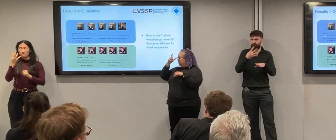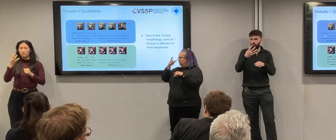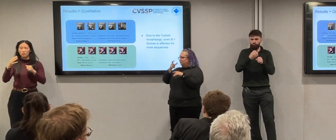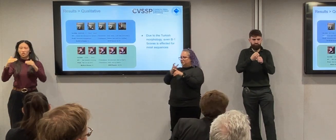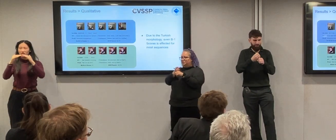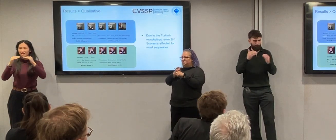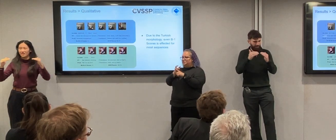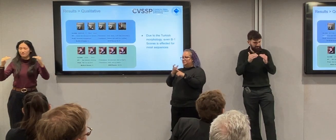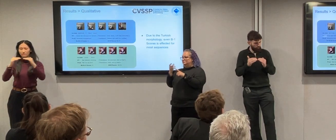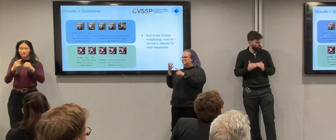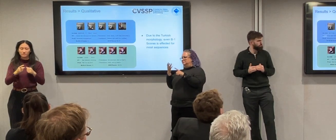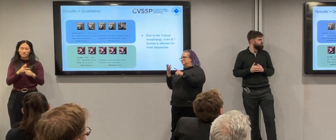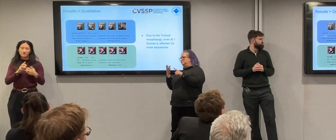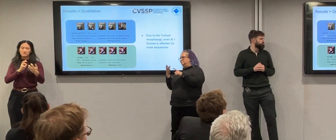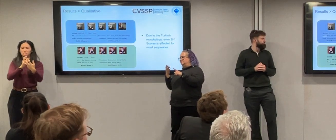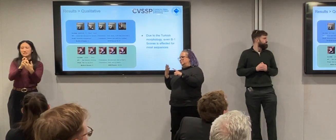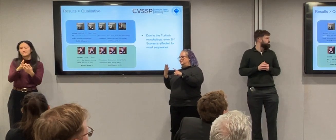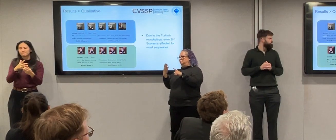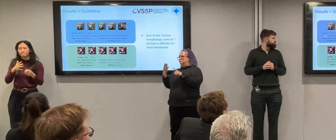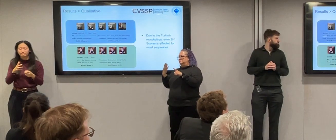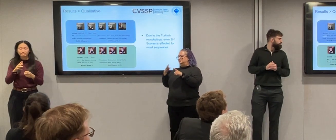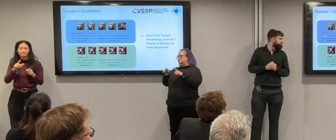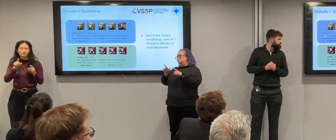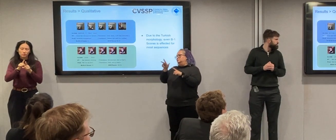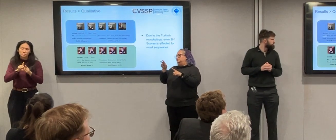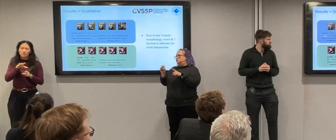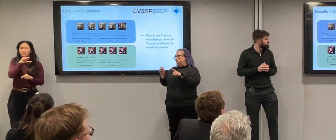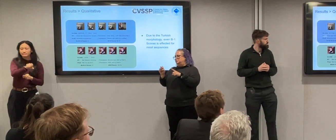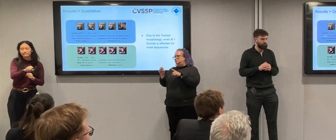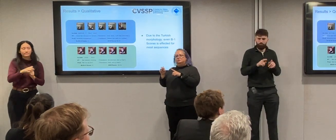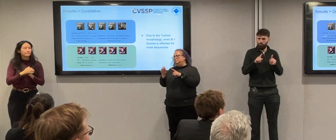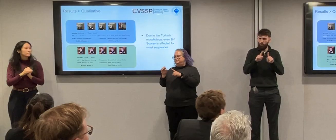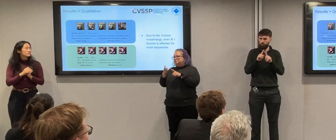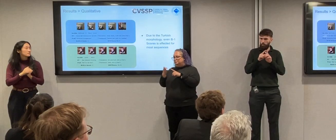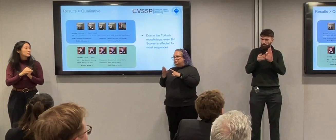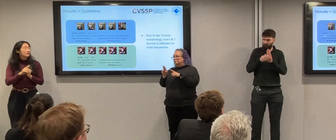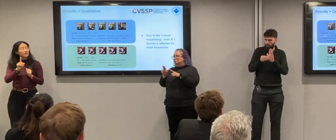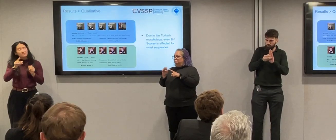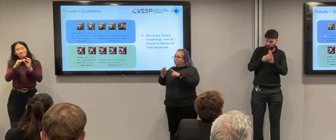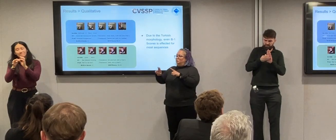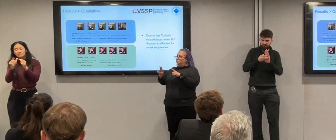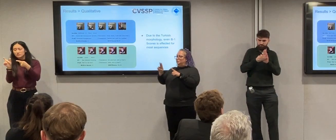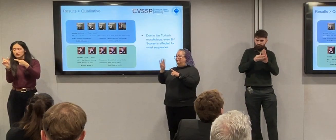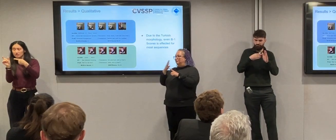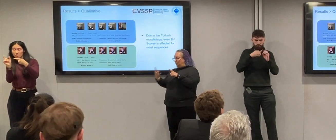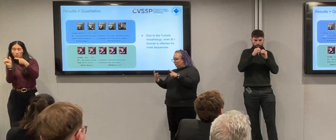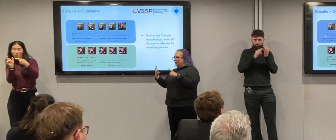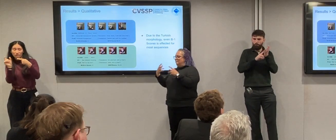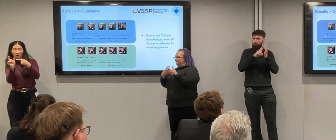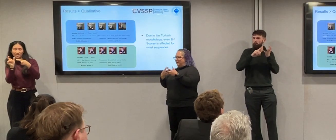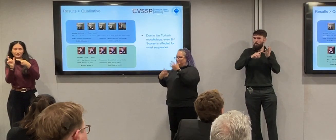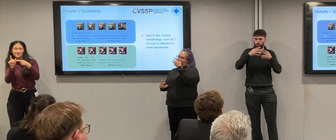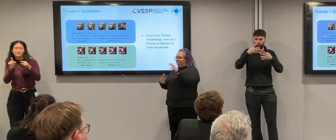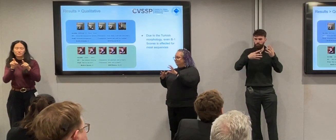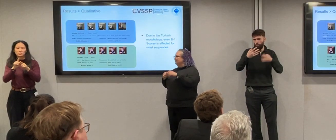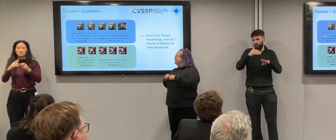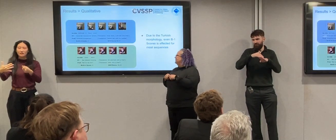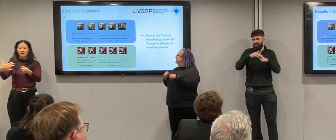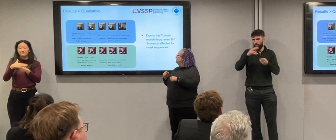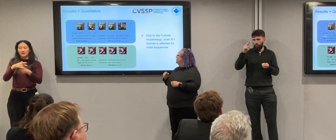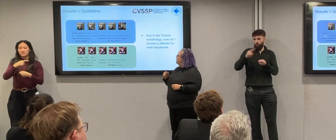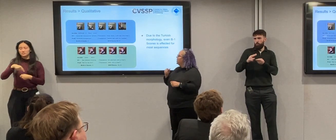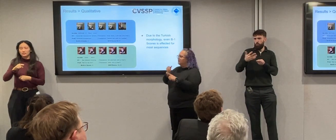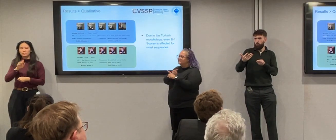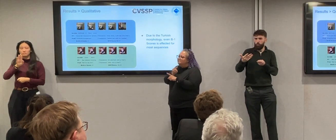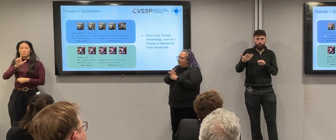And finally, as I said, because of the morphology, our blue 1 score is affected